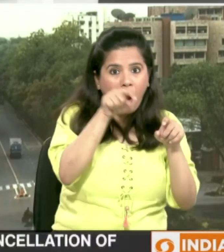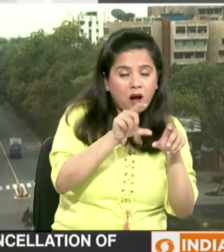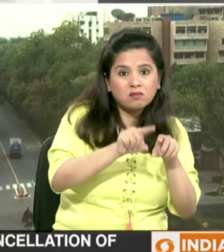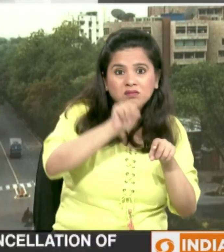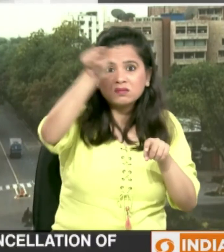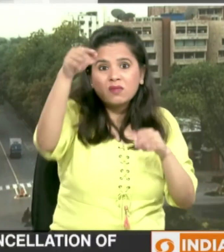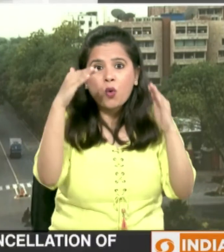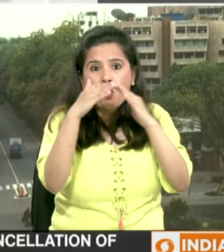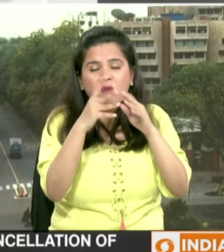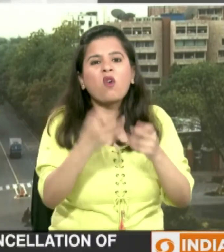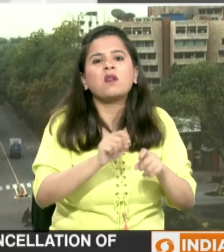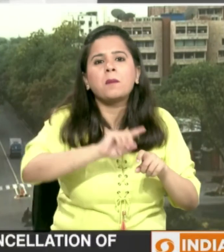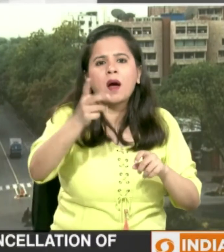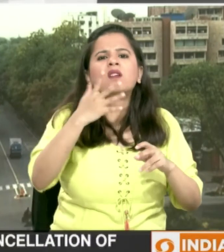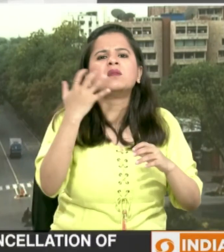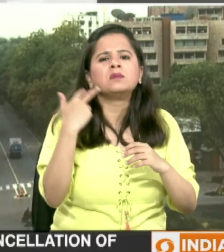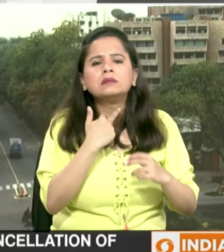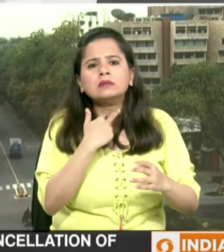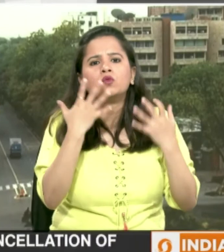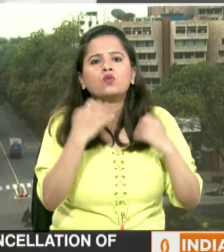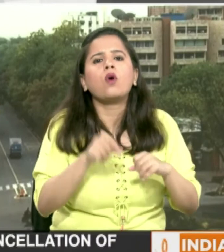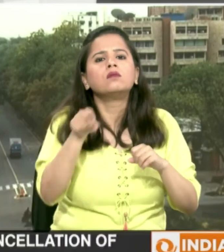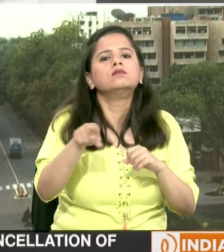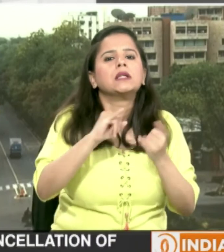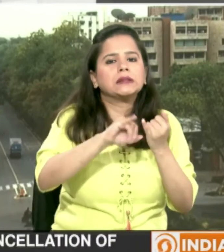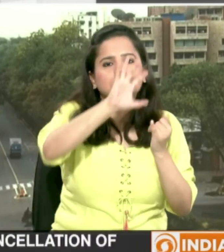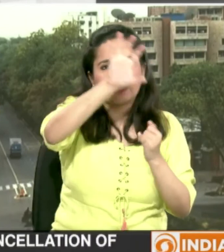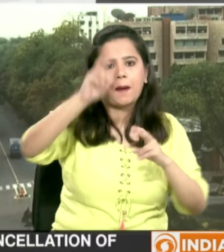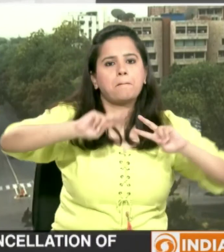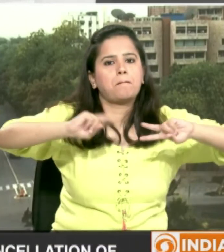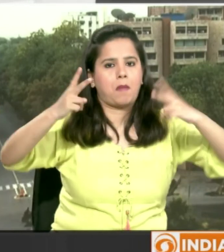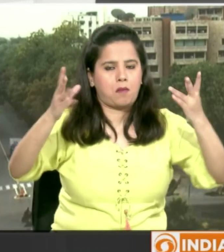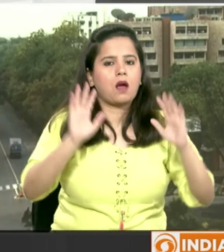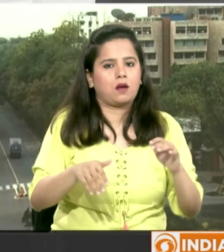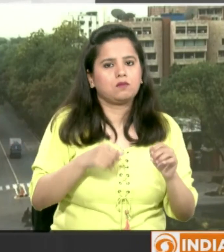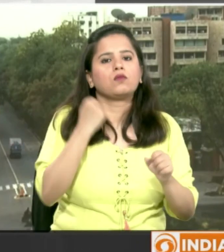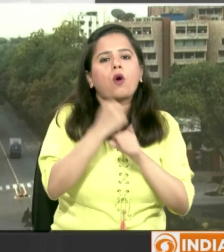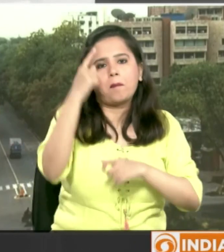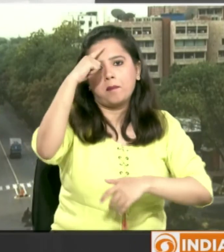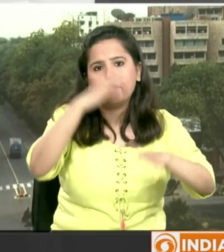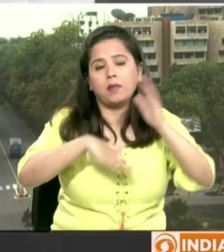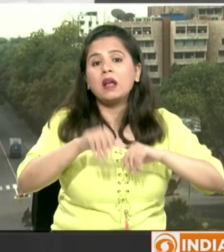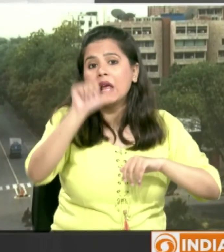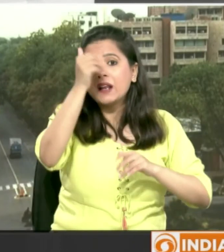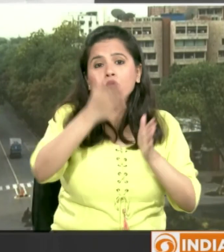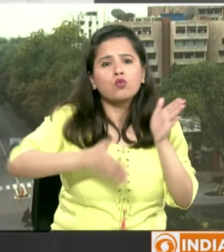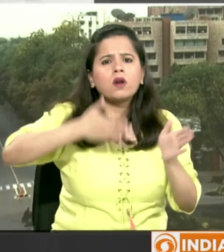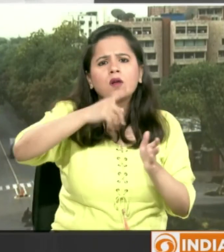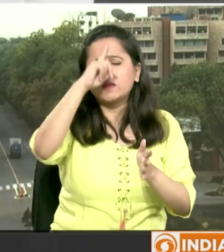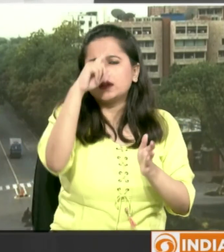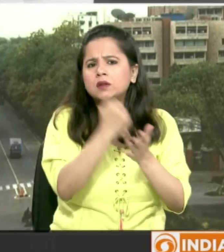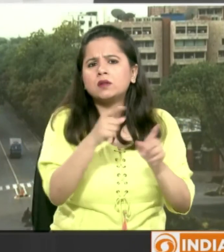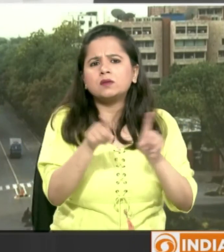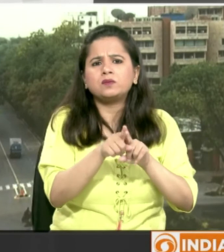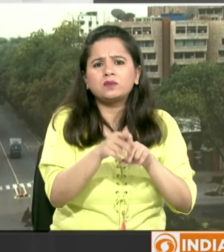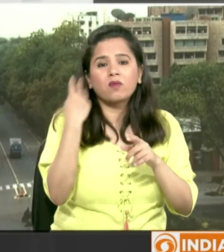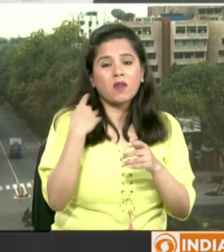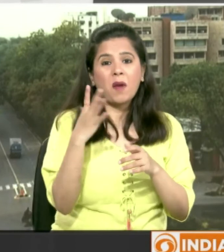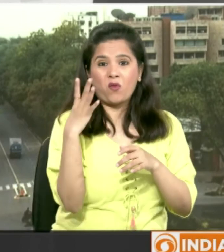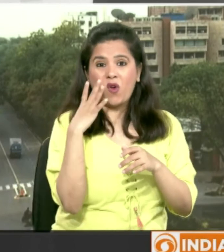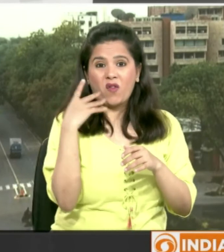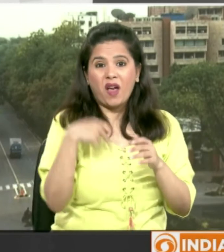trapped in other states of the country to their home states. Meanwhile, Indian Railways has decided to issue waiting list tickets